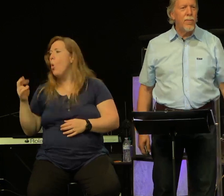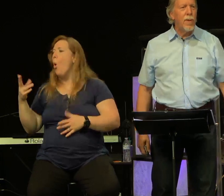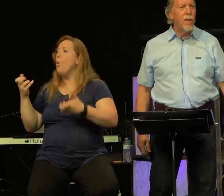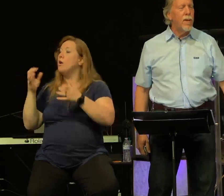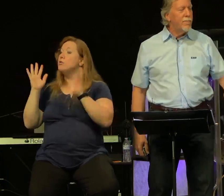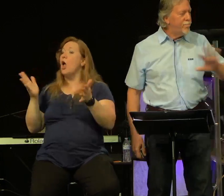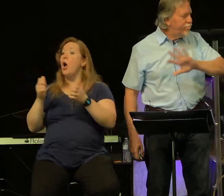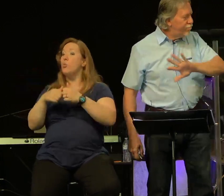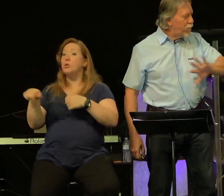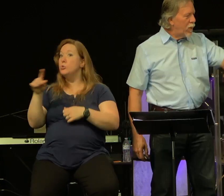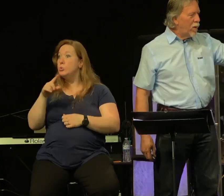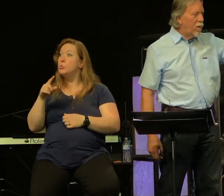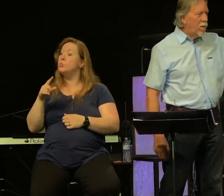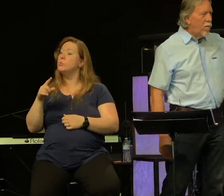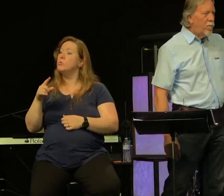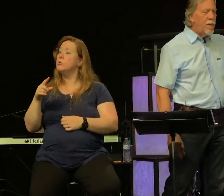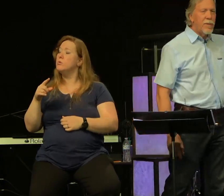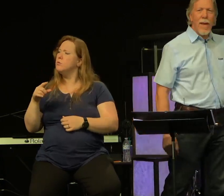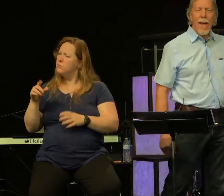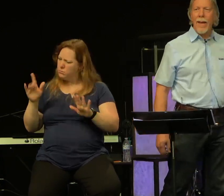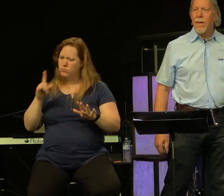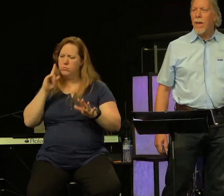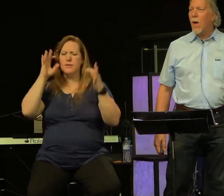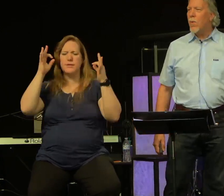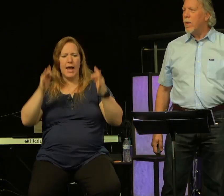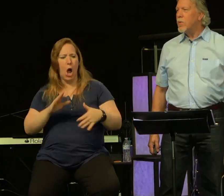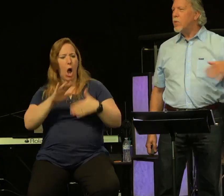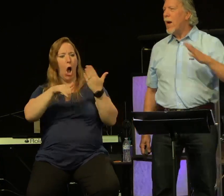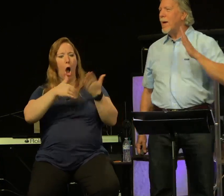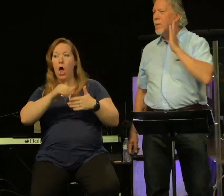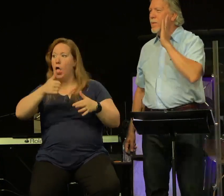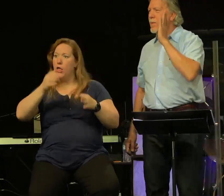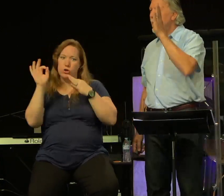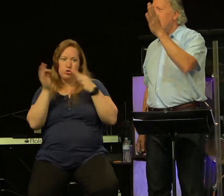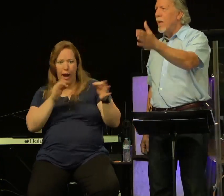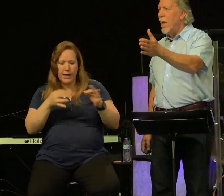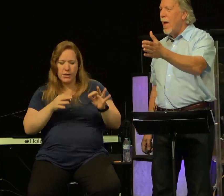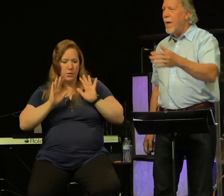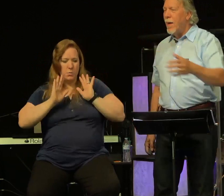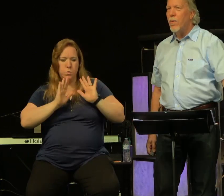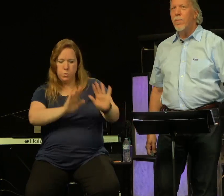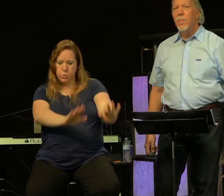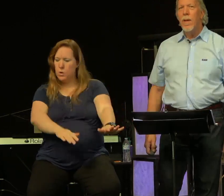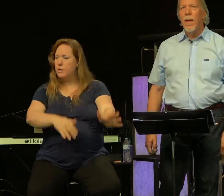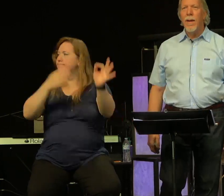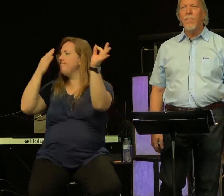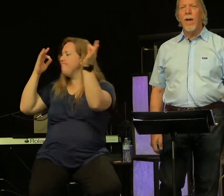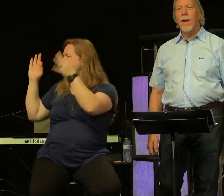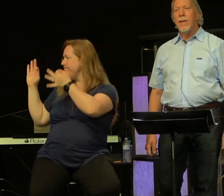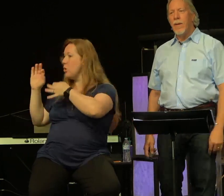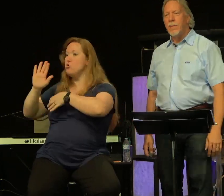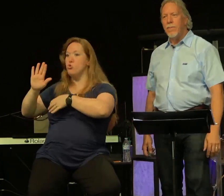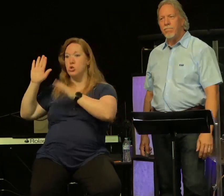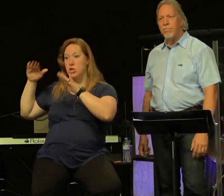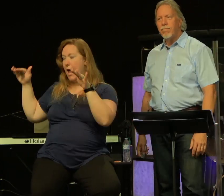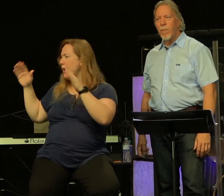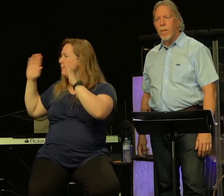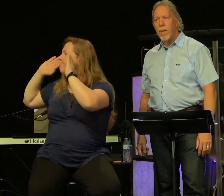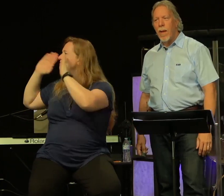about something. Put aside all the distractions and give them undivided